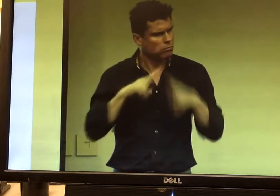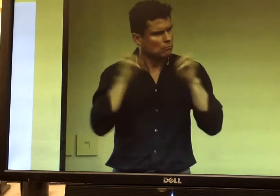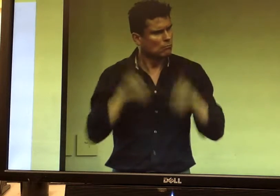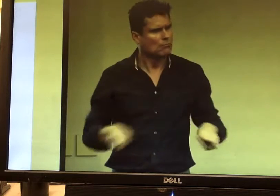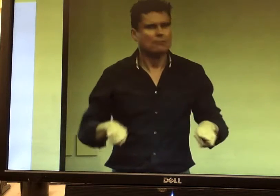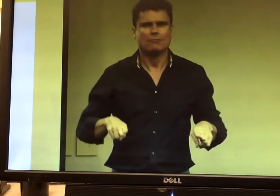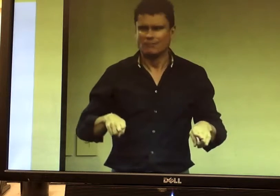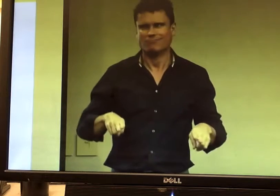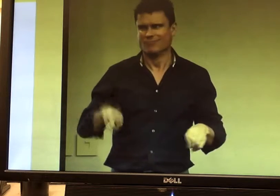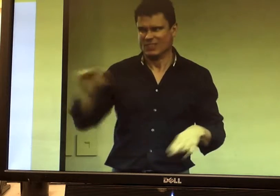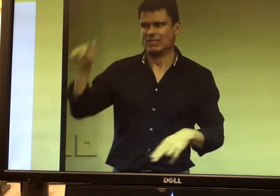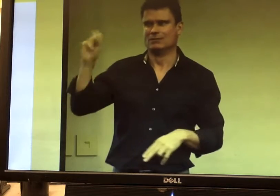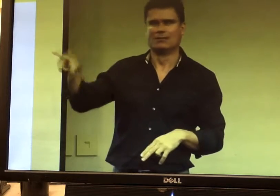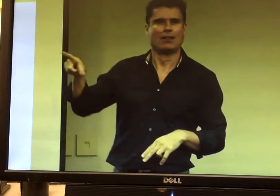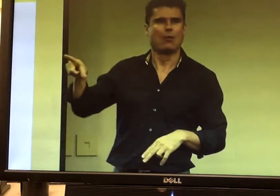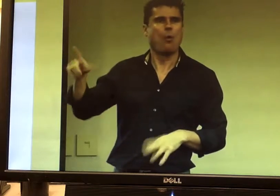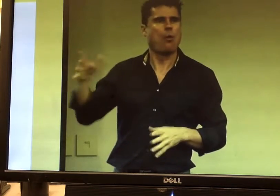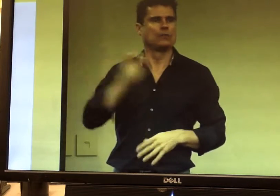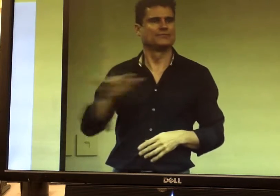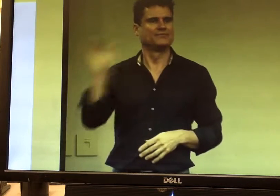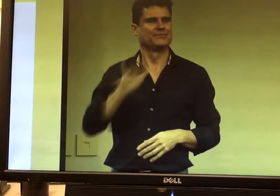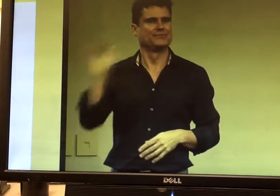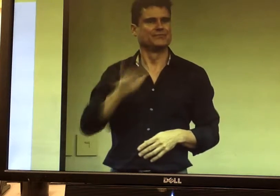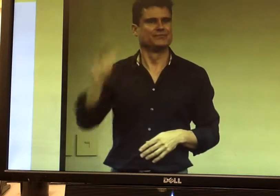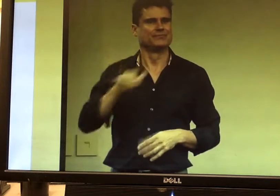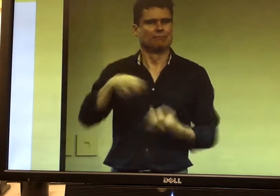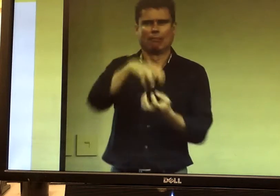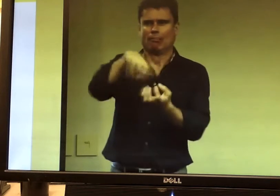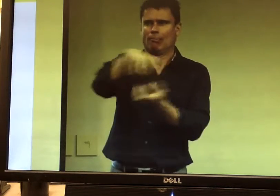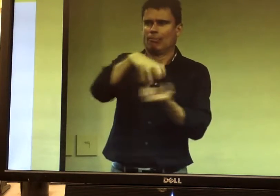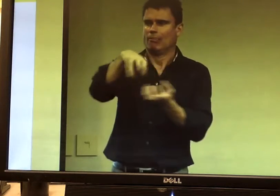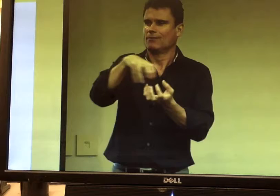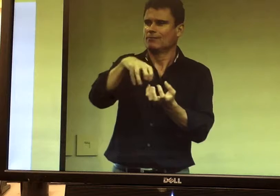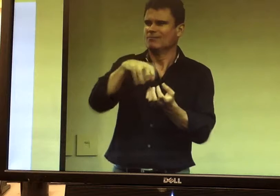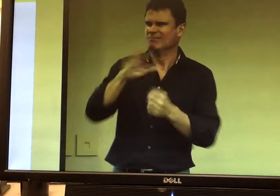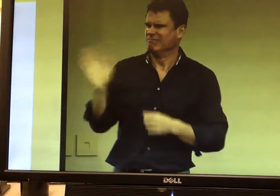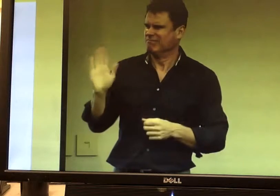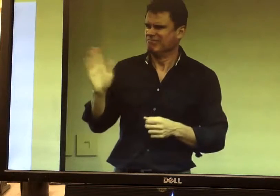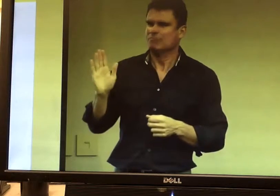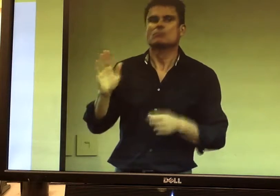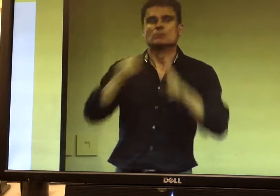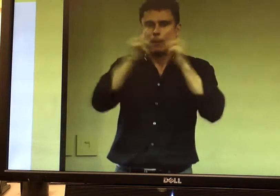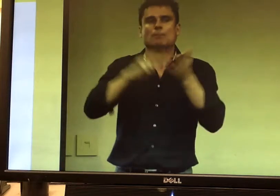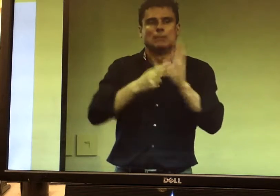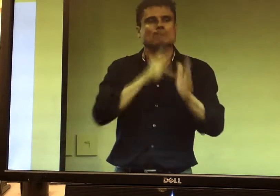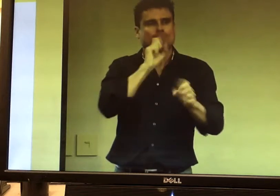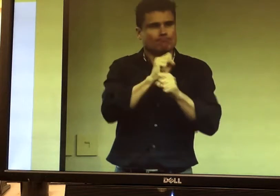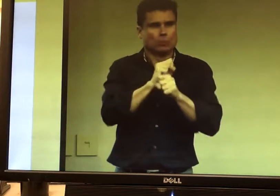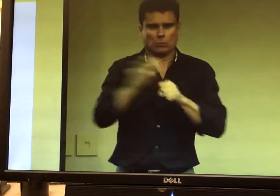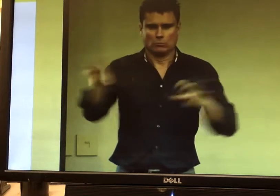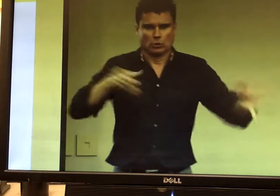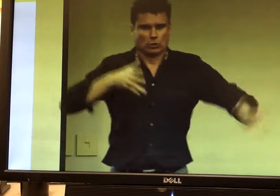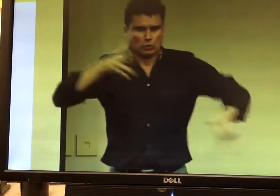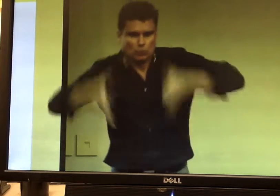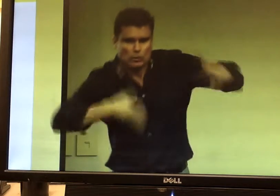But only being proficient in ASL doesn't necessarily mean that you are proficient in International Sign. International Sign is its